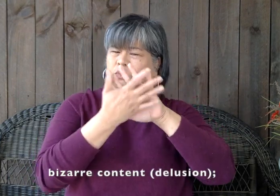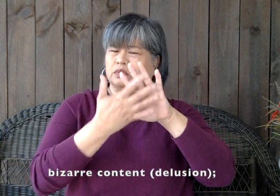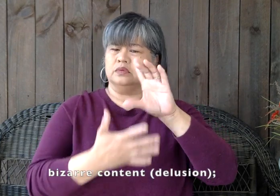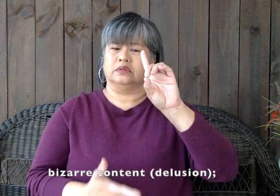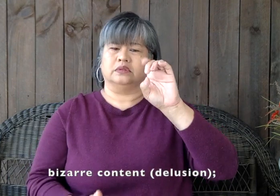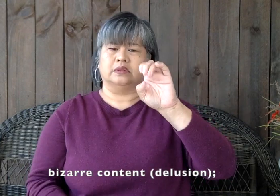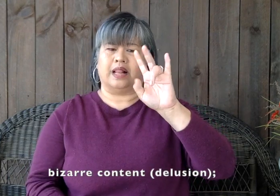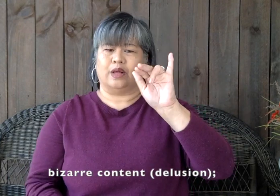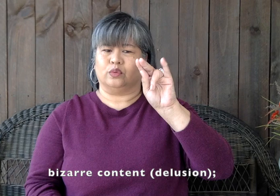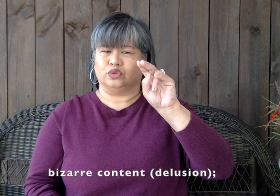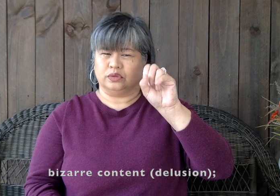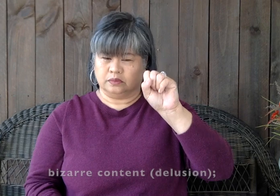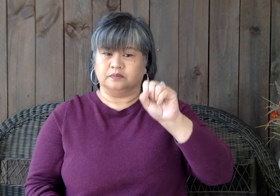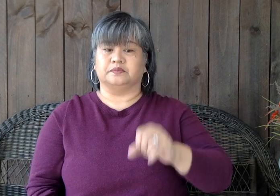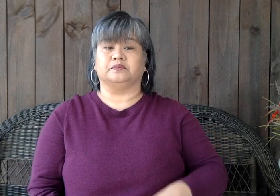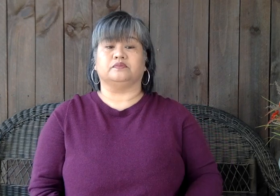Bizarre contact, delusion,